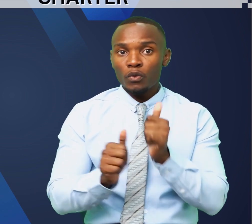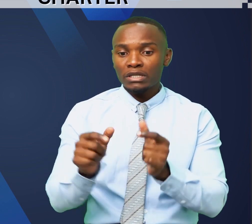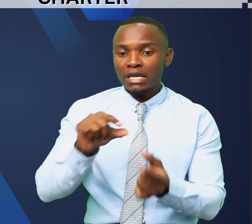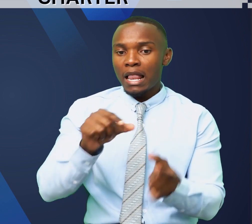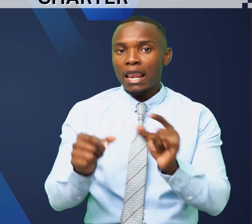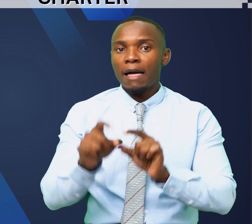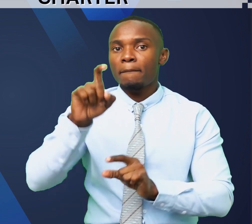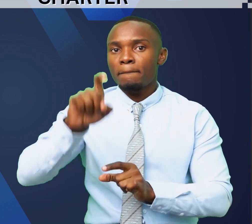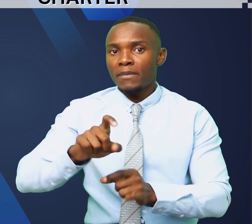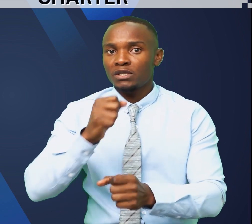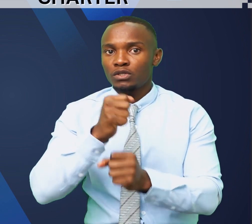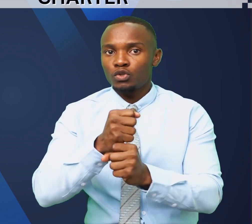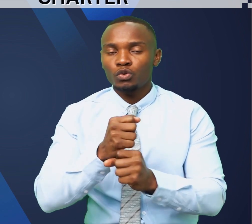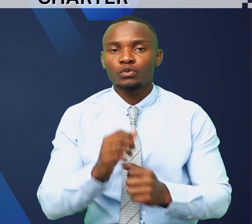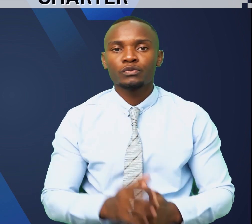needs to fulfill.